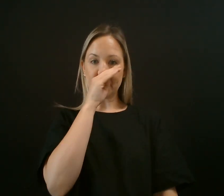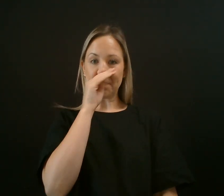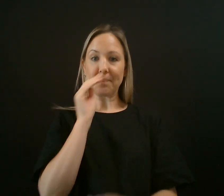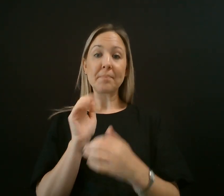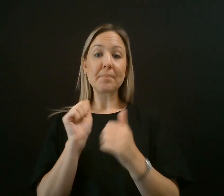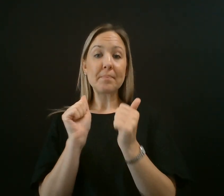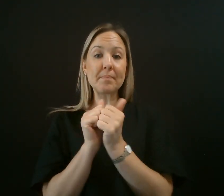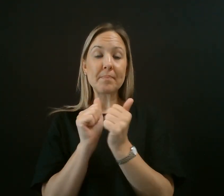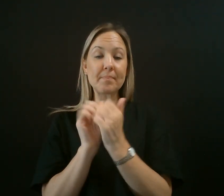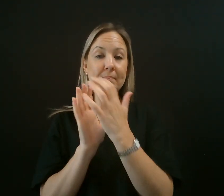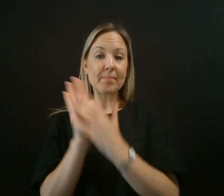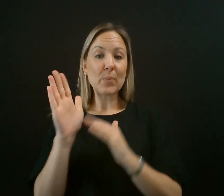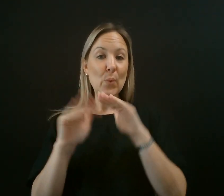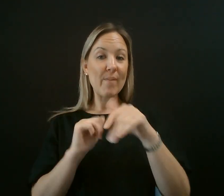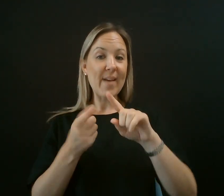Able Australia and who we are,